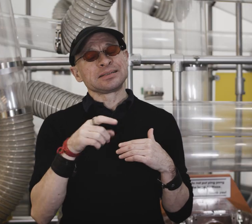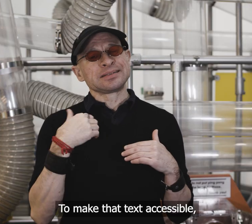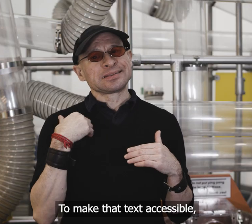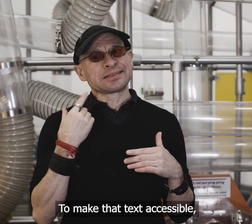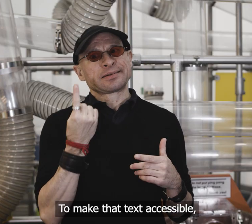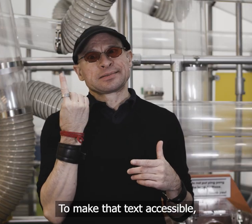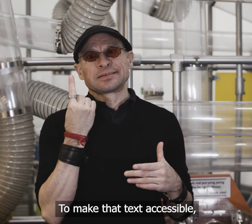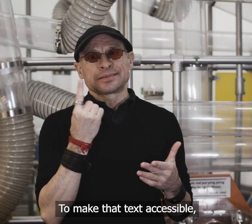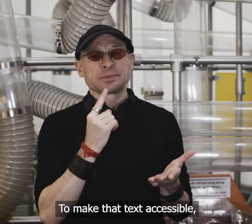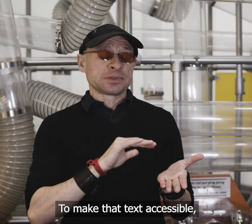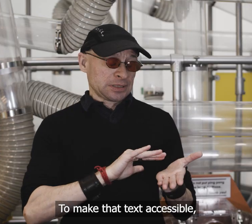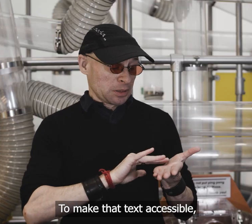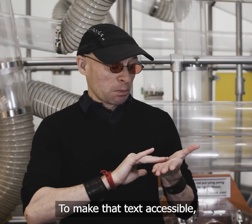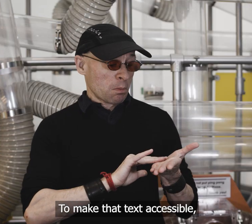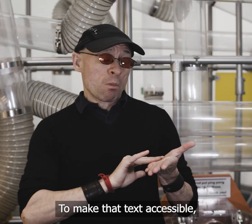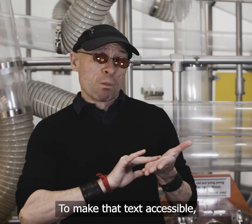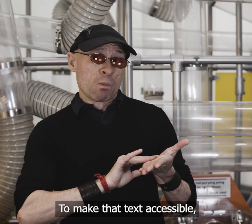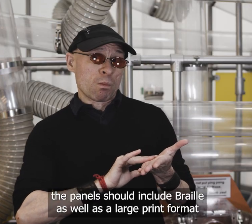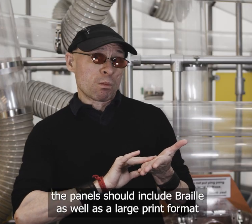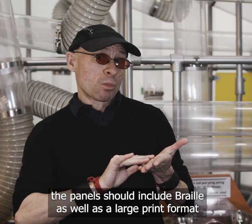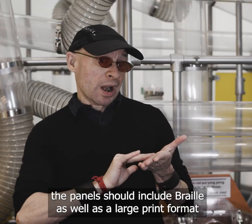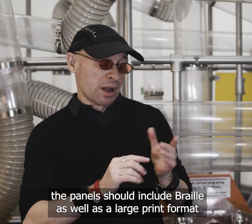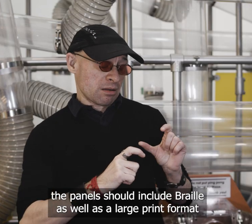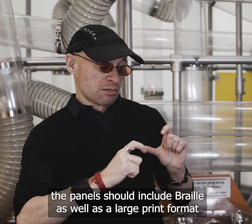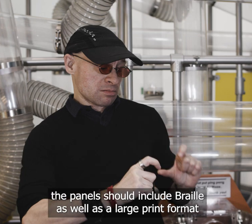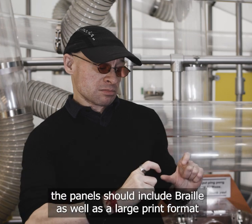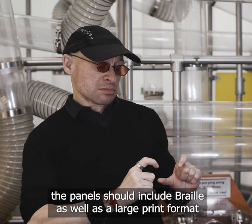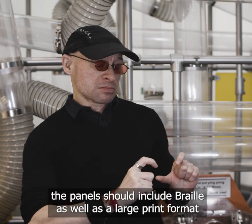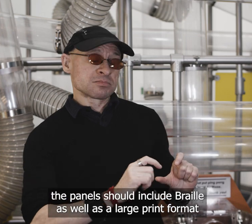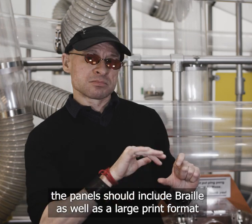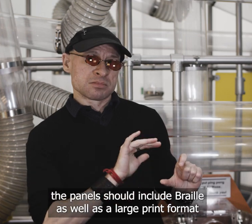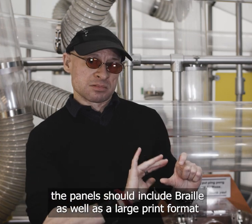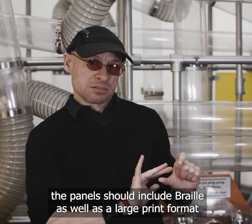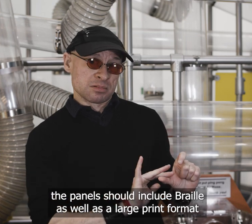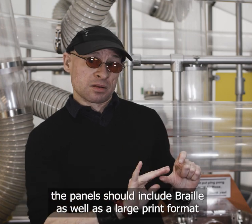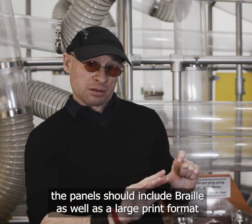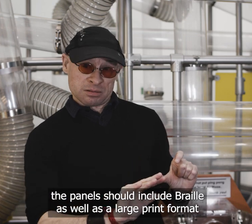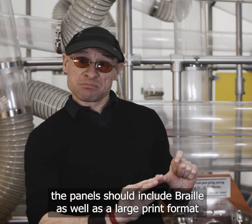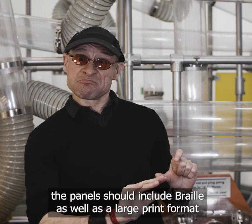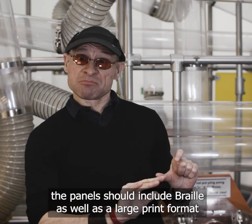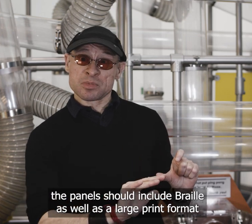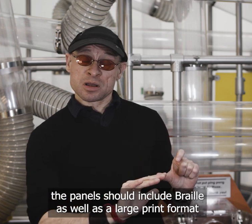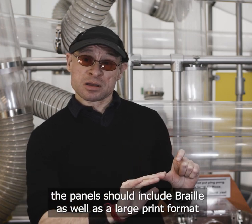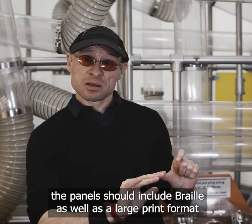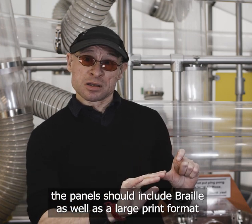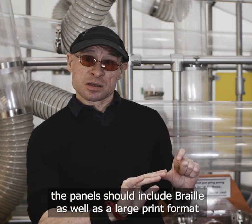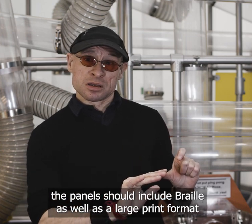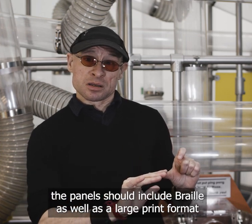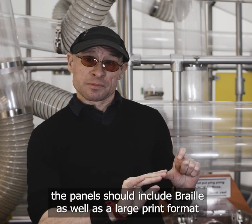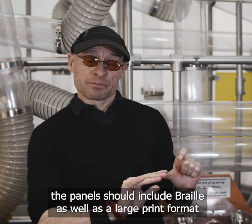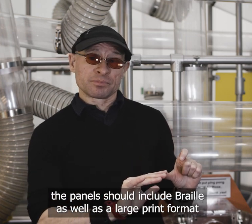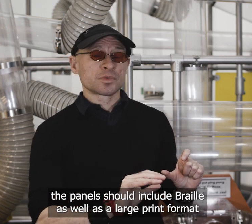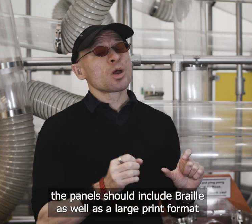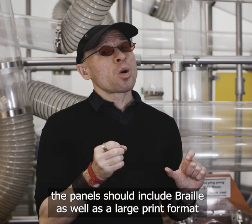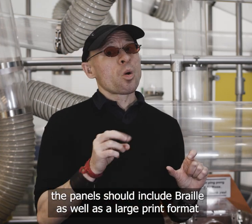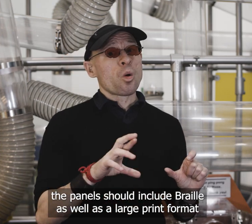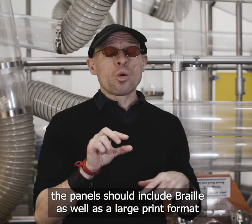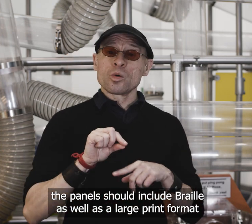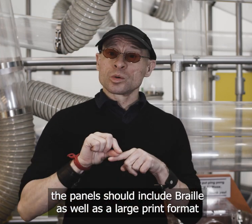To make that text accessible, the panel should include braille as well as a large print format